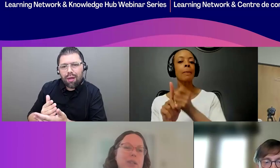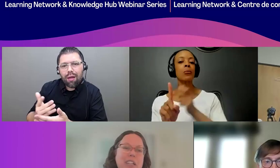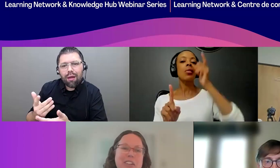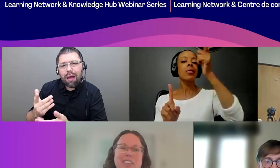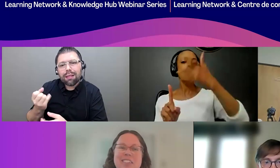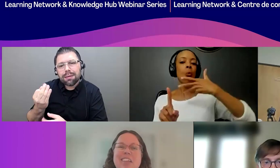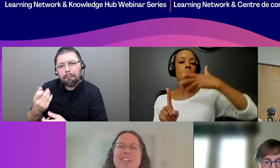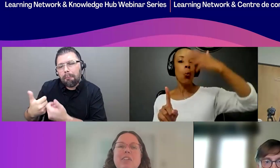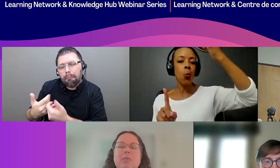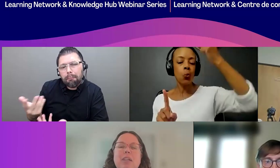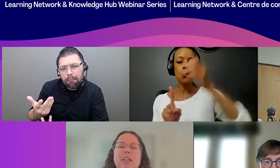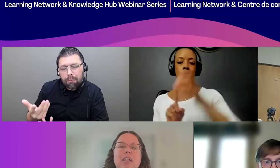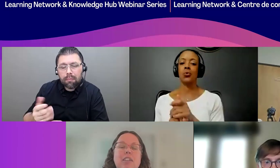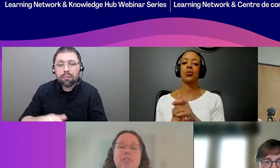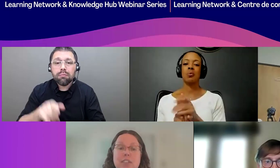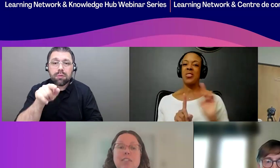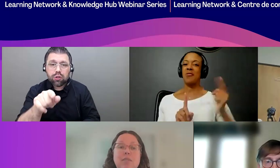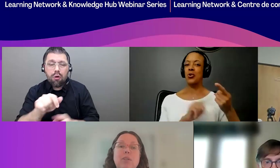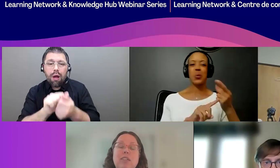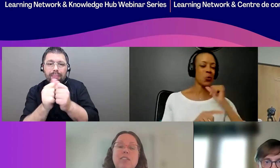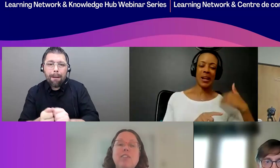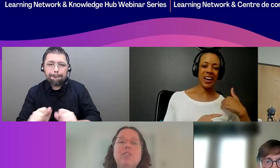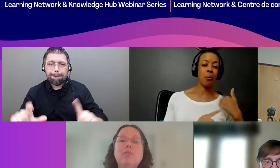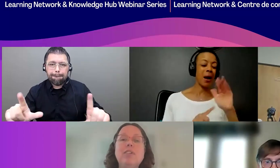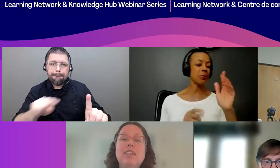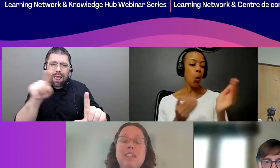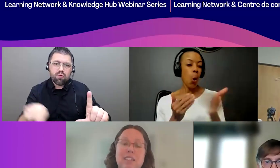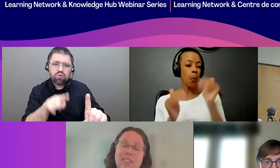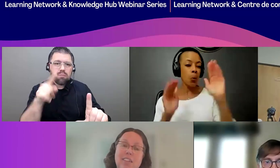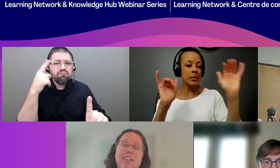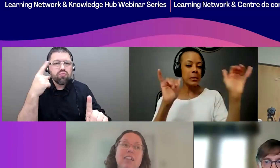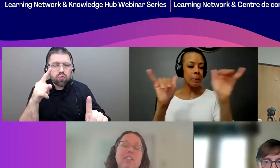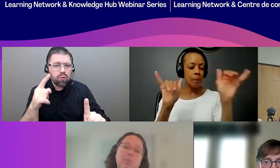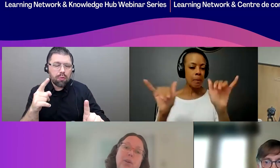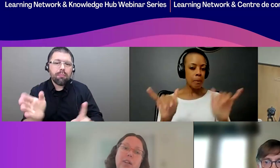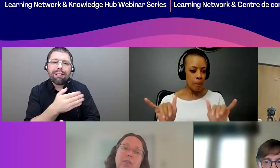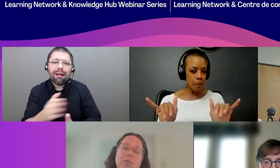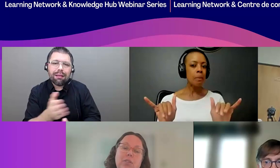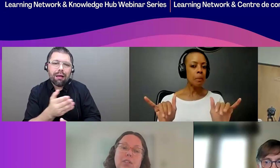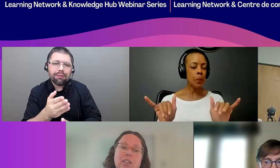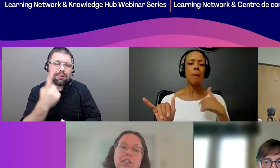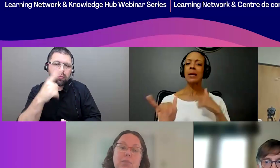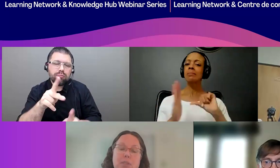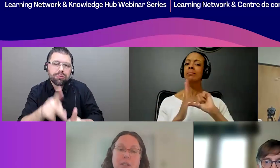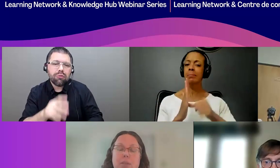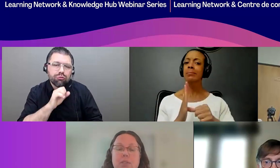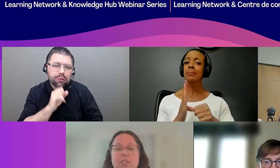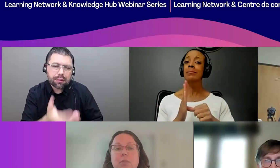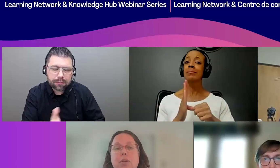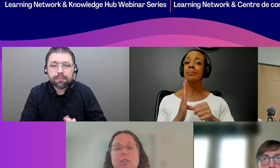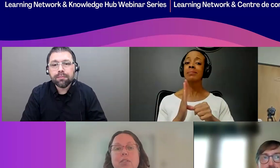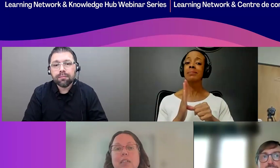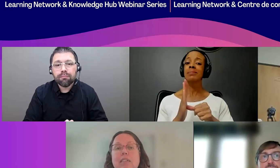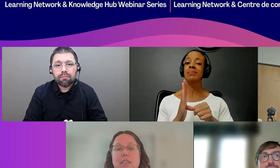the other one here on this slide here, but they're very similar. And that's often one of the things that I like to point out when we're talking